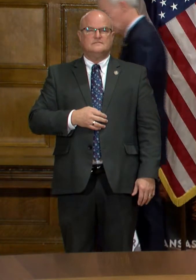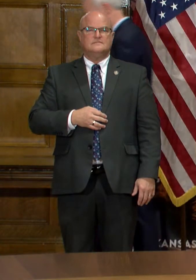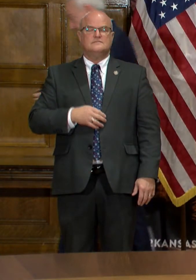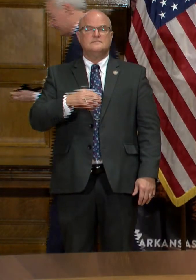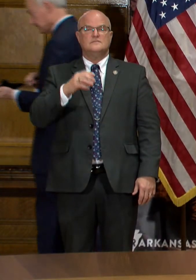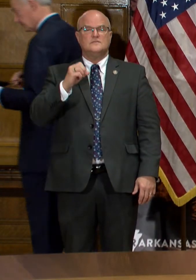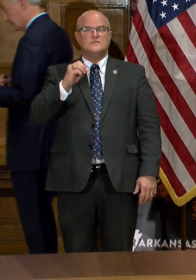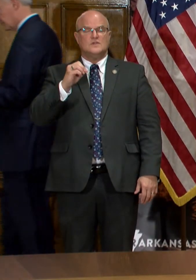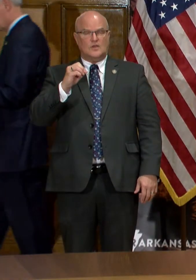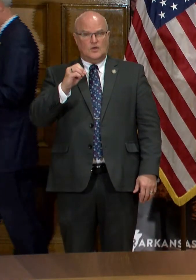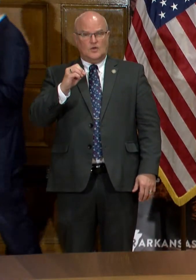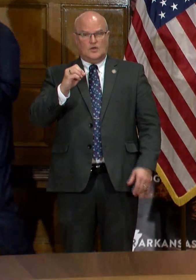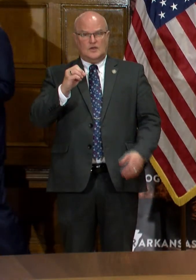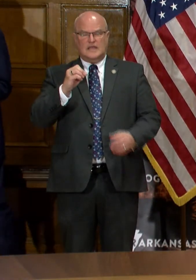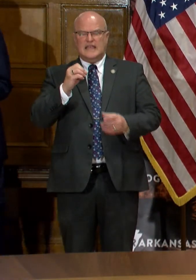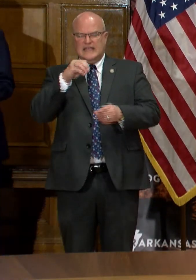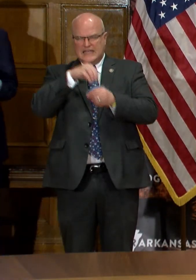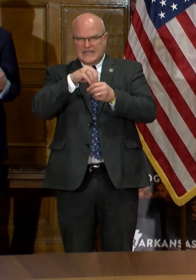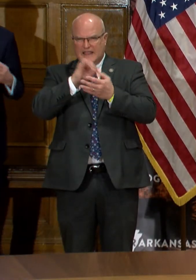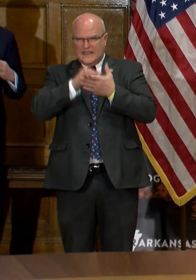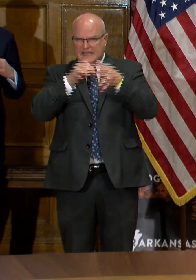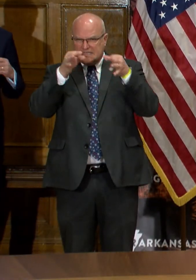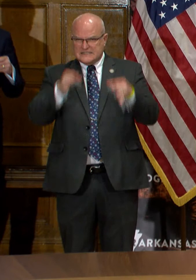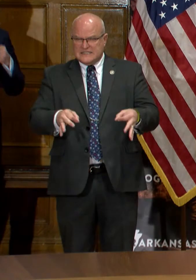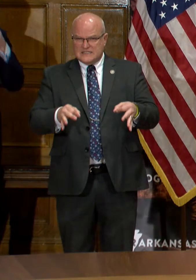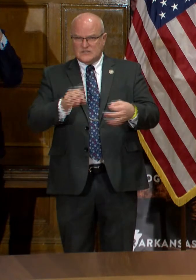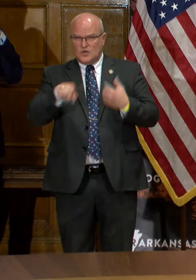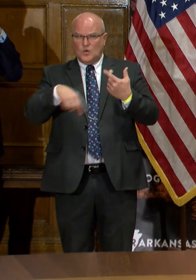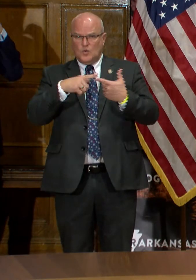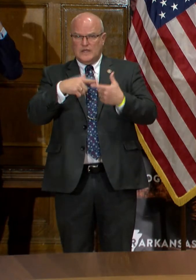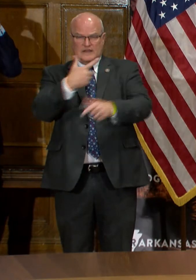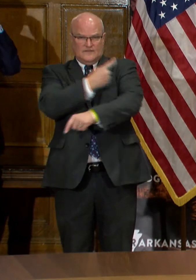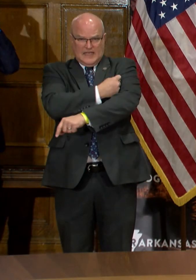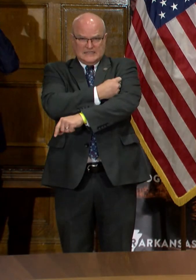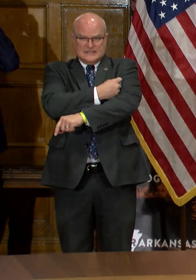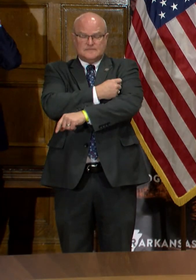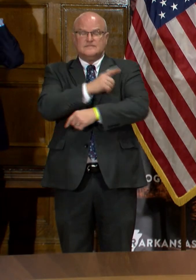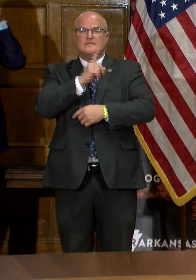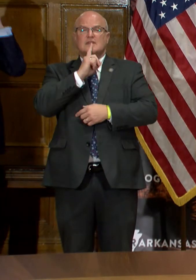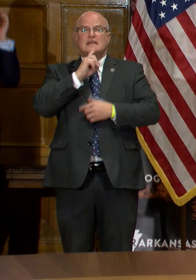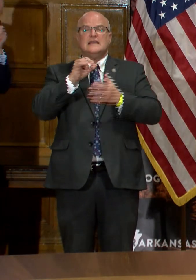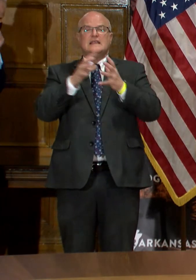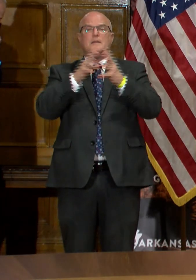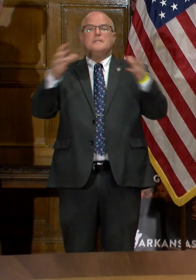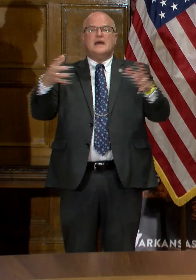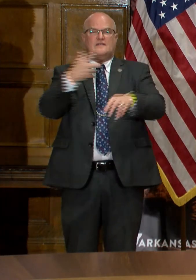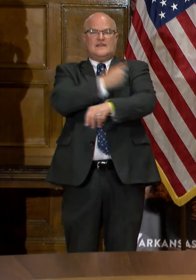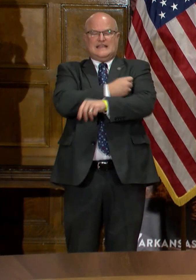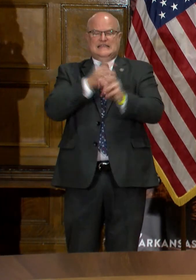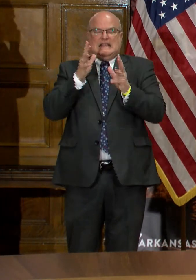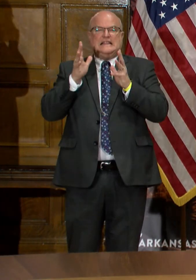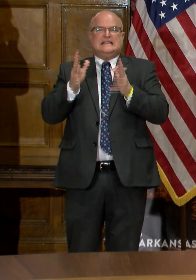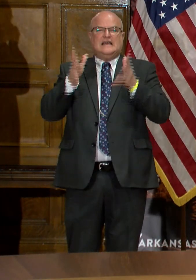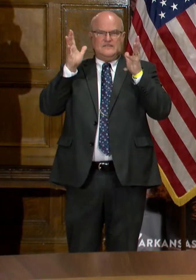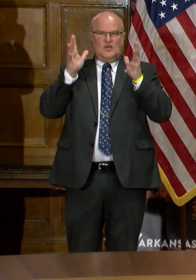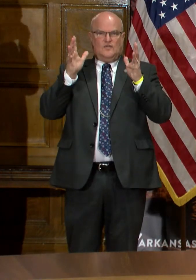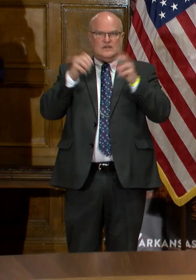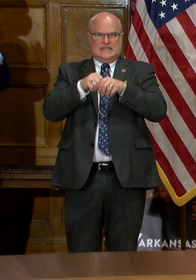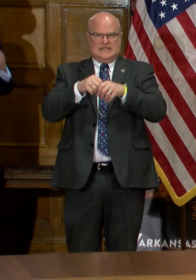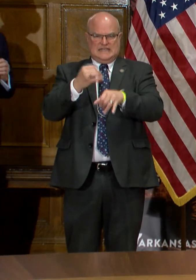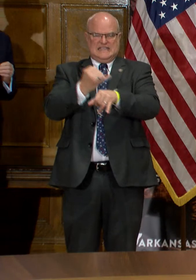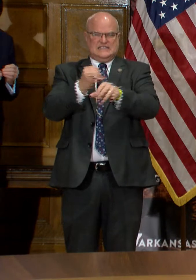So also factoring into that decision of when to vaccinate them is the amount of vaccine that's left over in a given